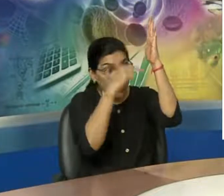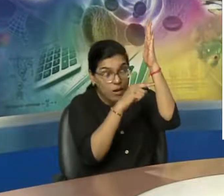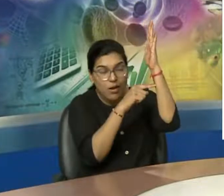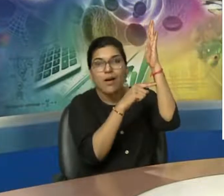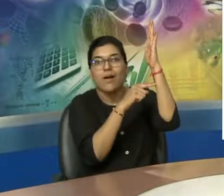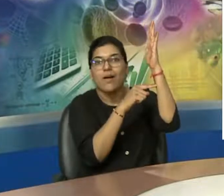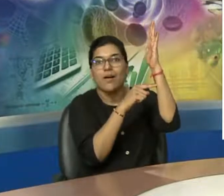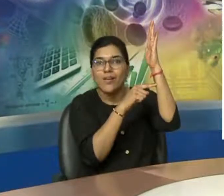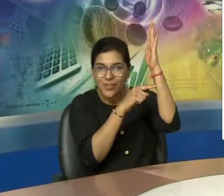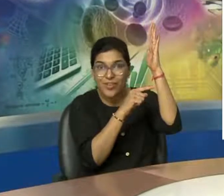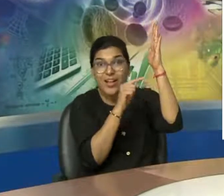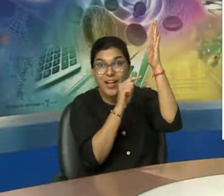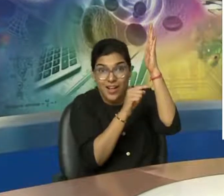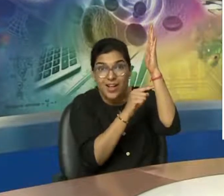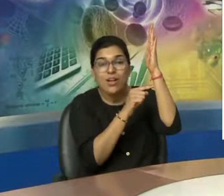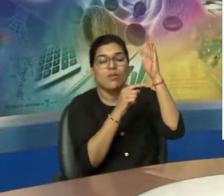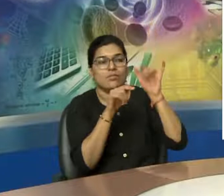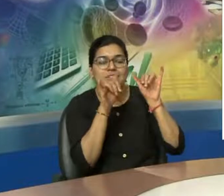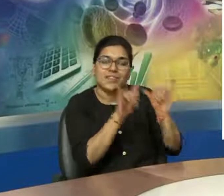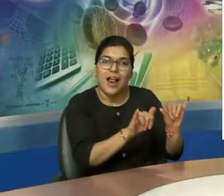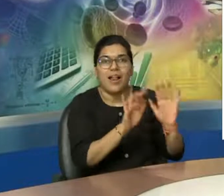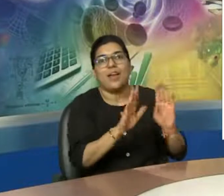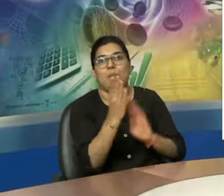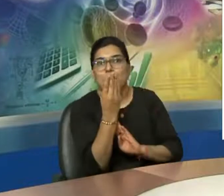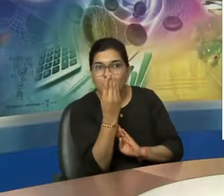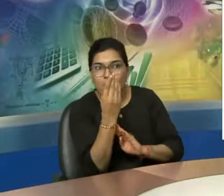So the moth larva is in the middle part of the tree.